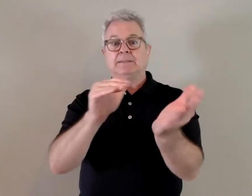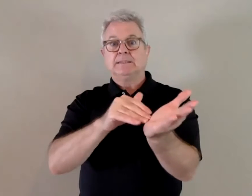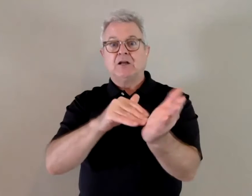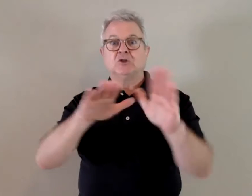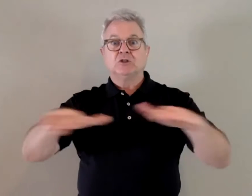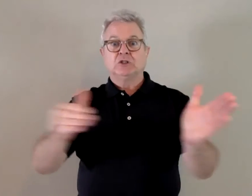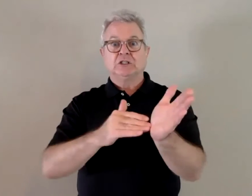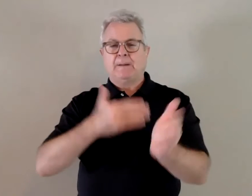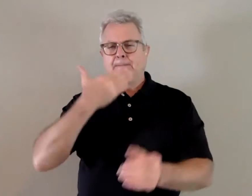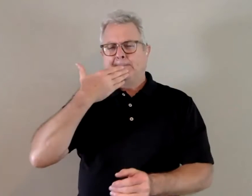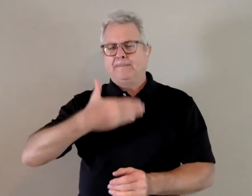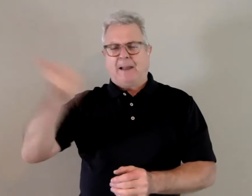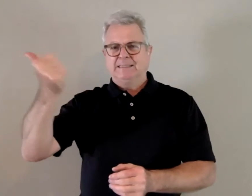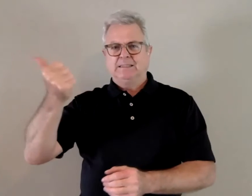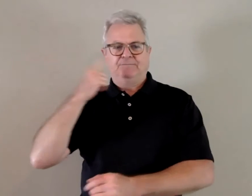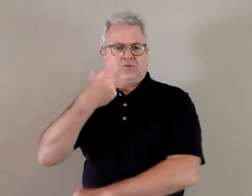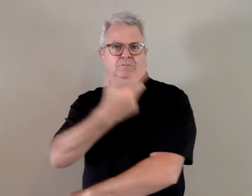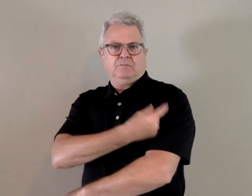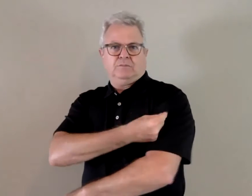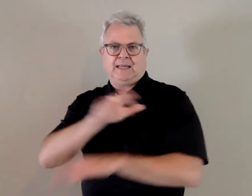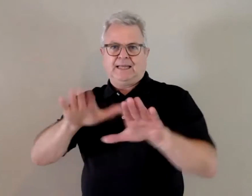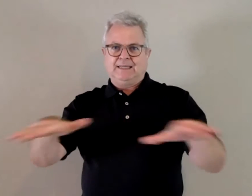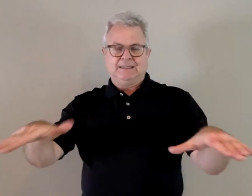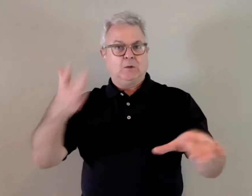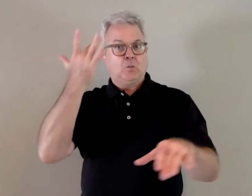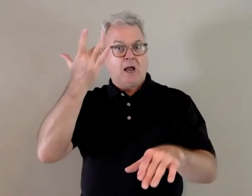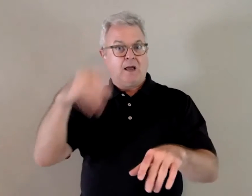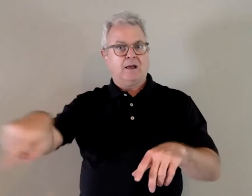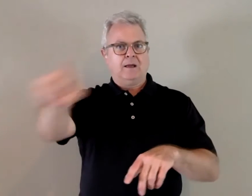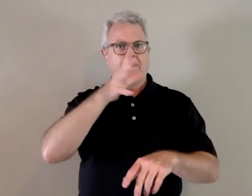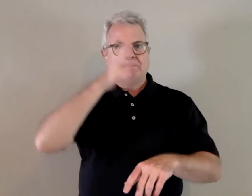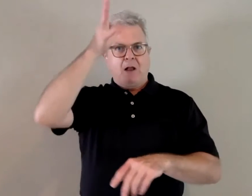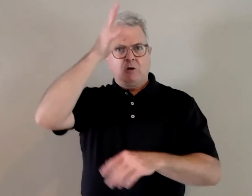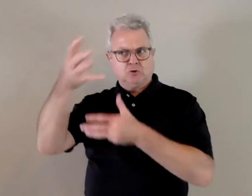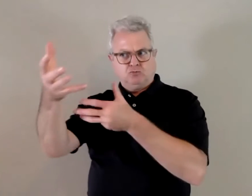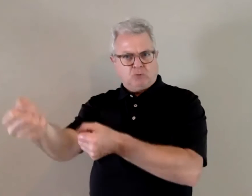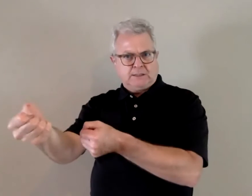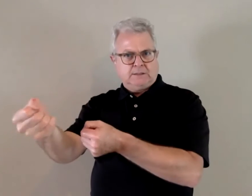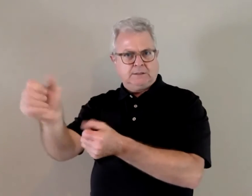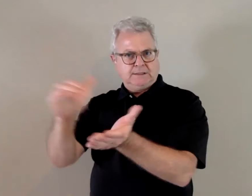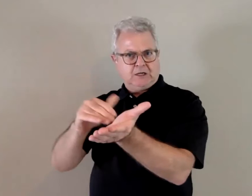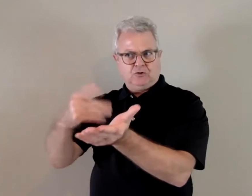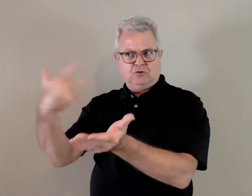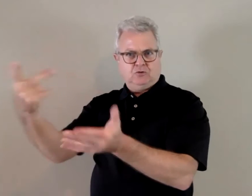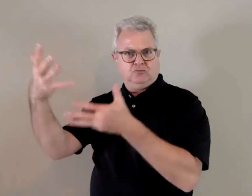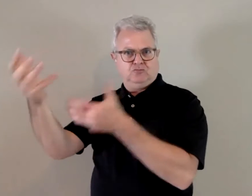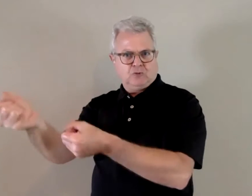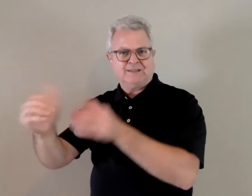up. The Rhode Island Department of Health feels it would be best for your child to get the vaccination at the doctor's office because